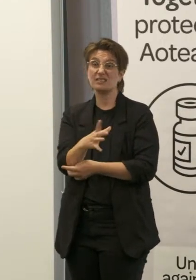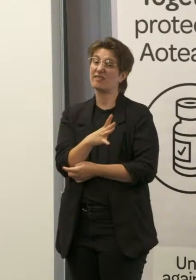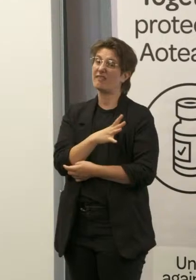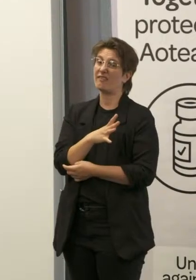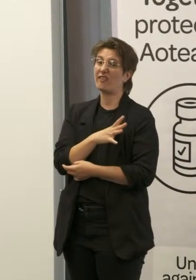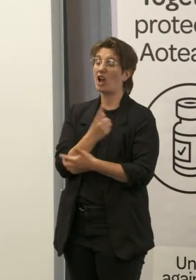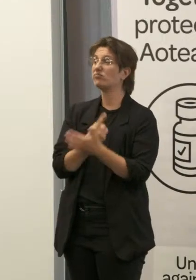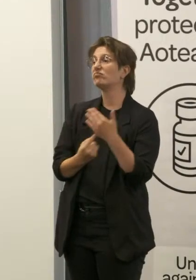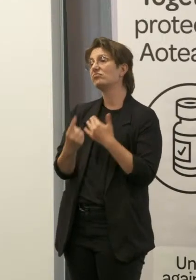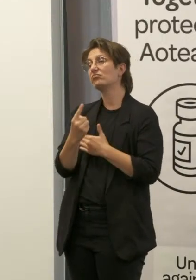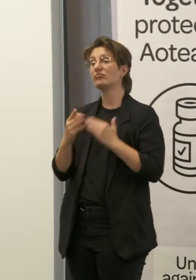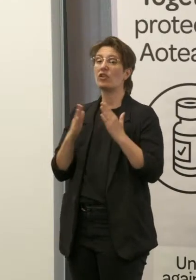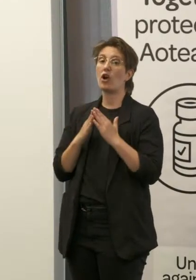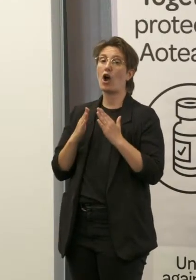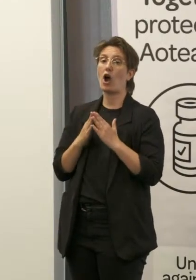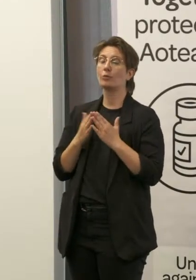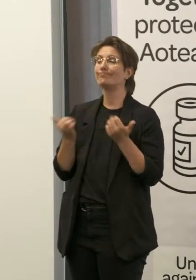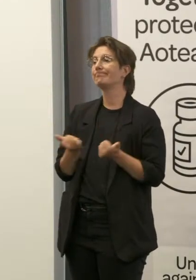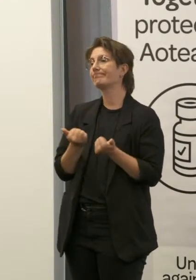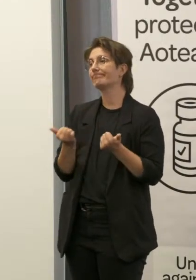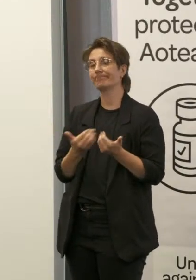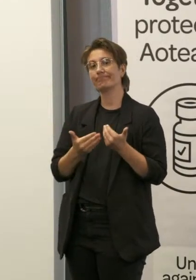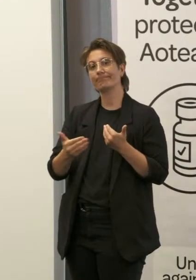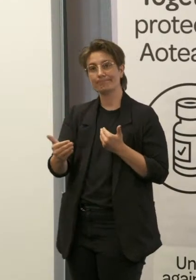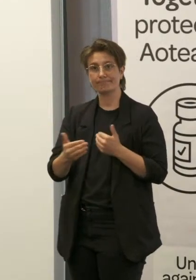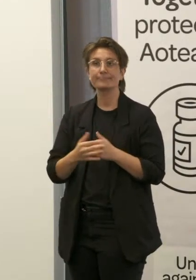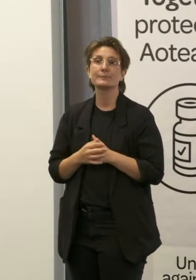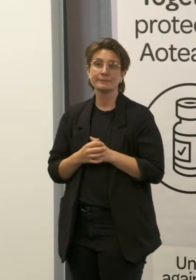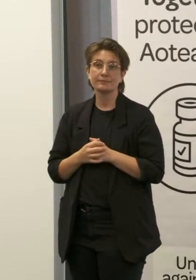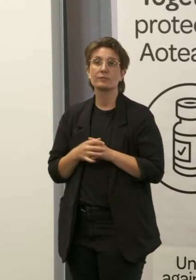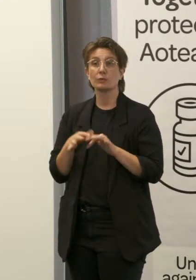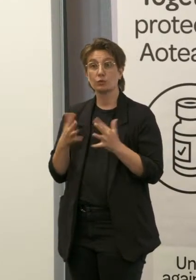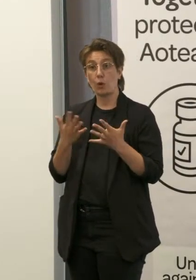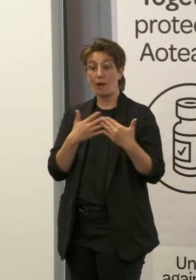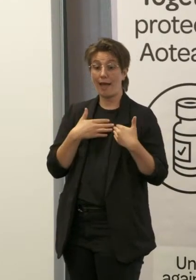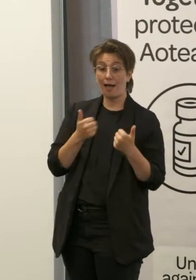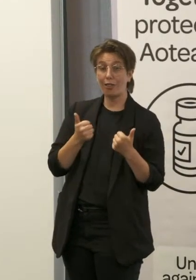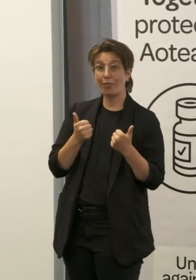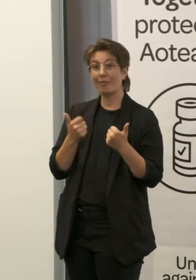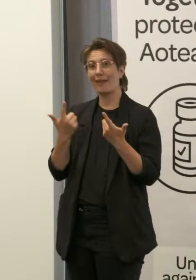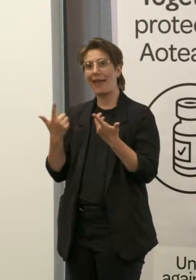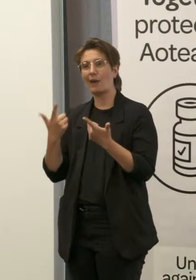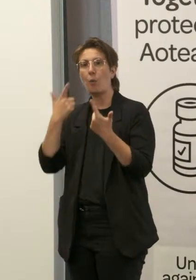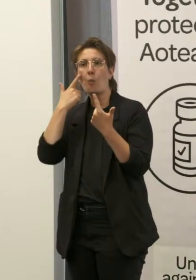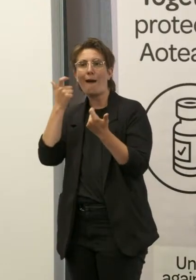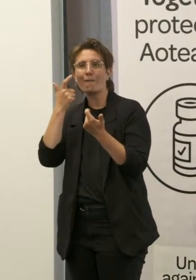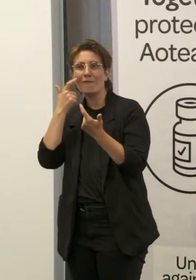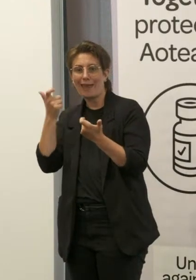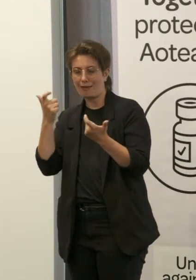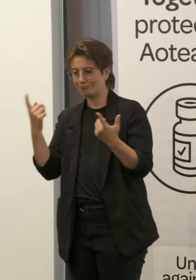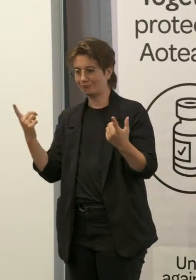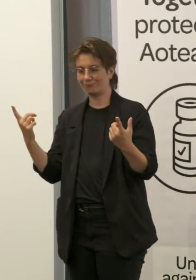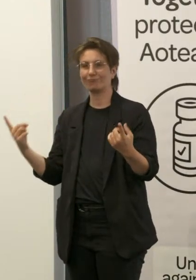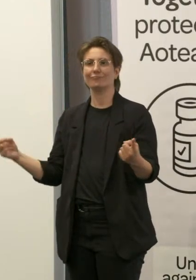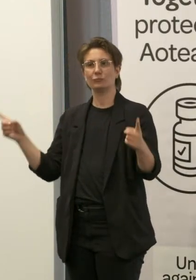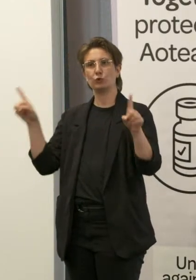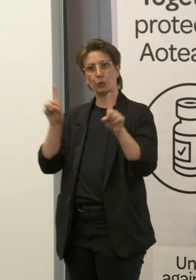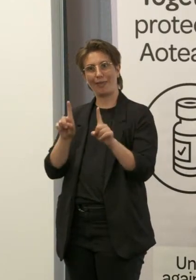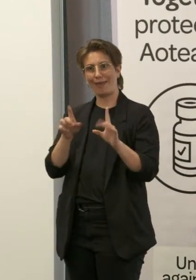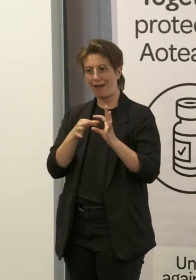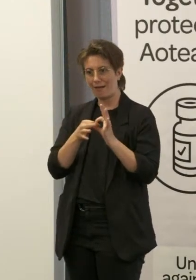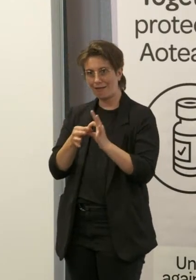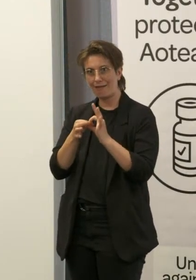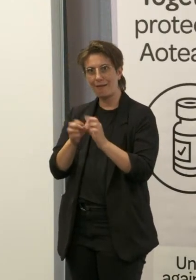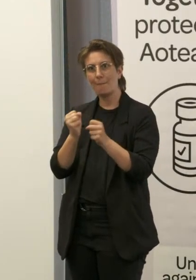mechanism, both through health and through the welfare coordination agencies, is to pivot our emphasis on those people.